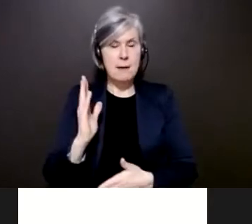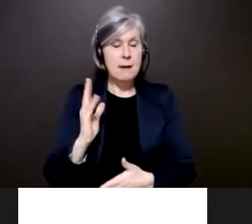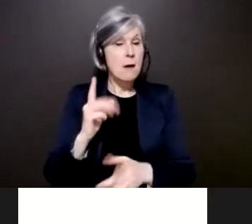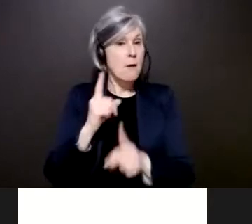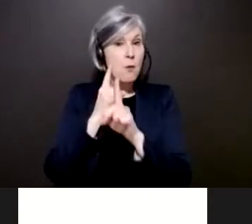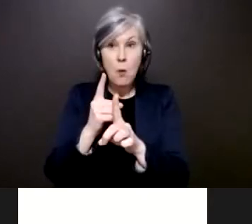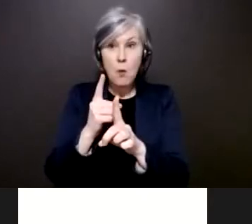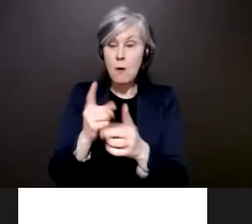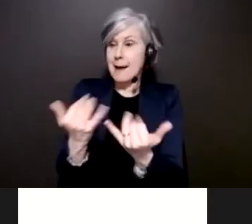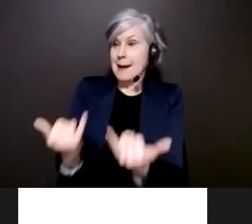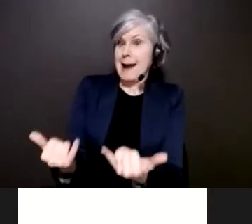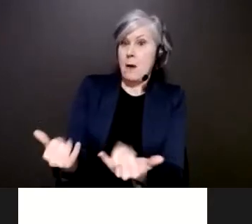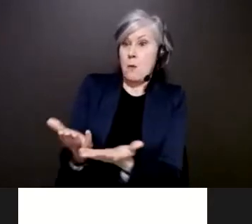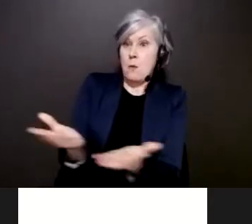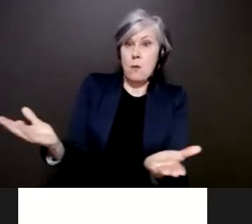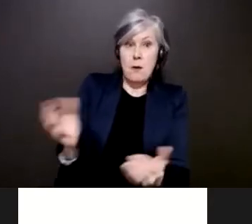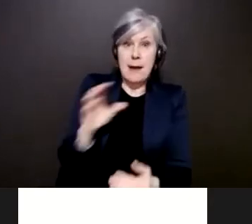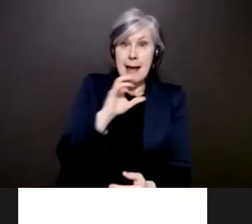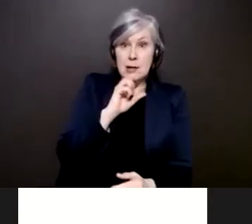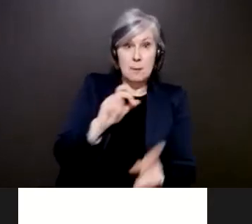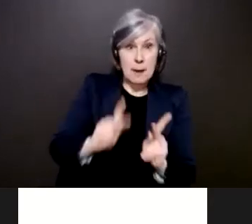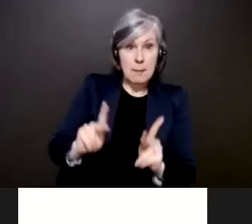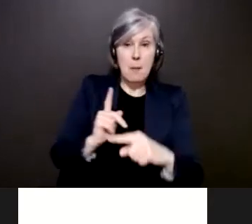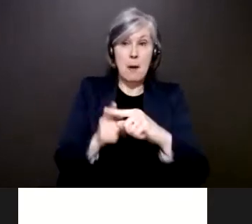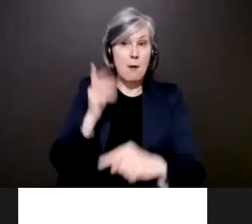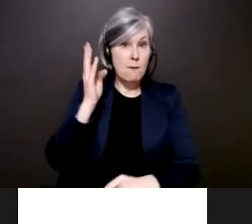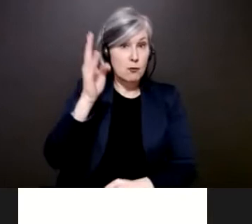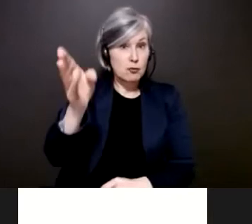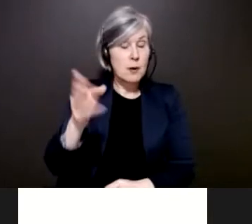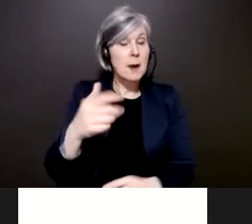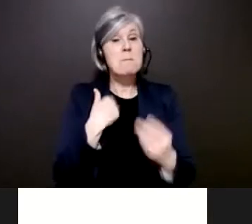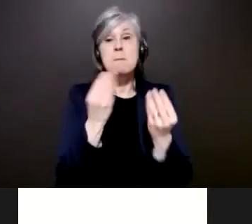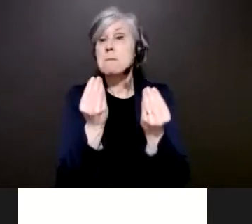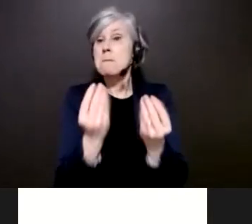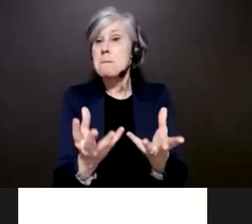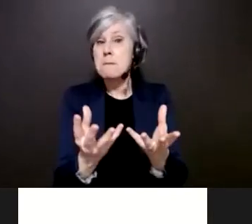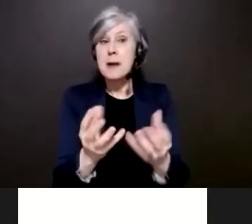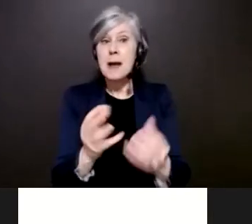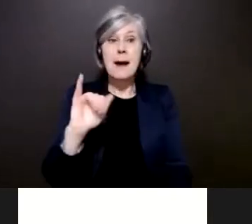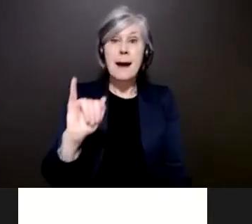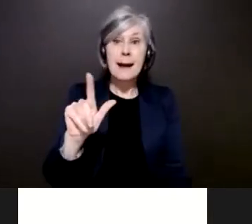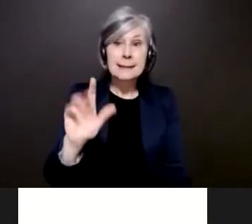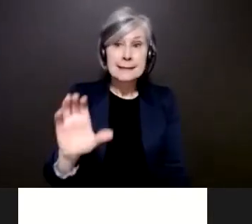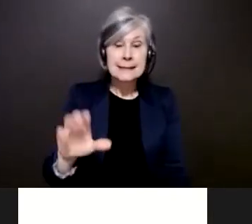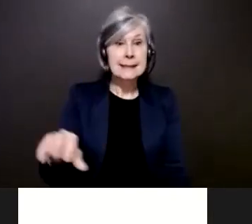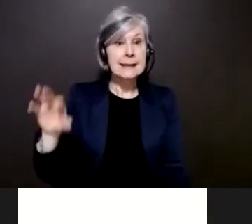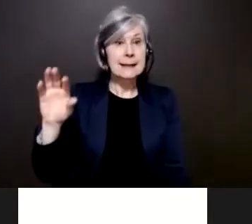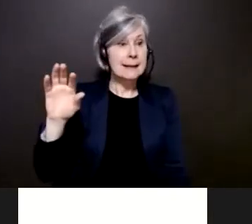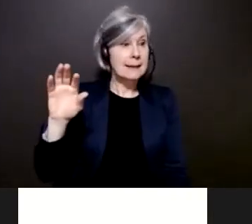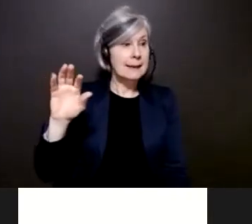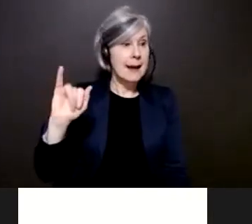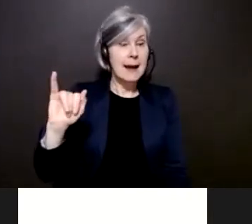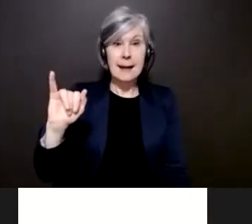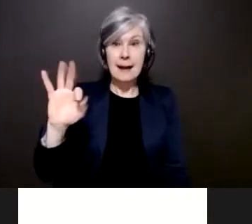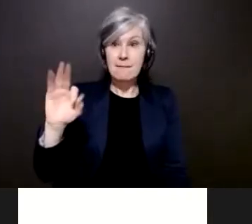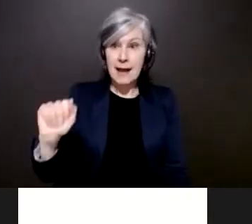it. In closing, ILC Canada and the IFA invites every Canadian, young and old, to join us as we